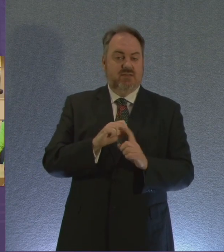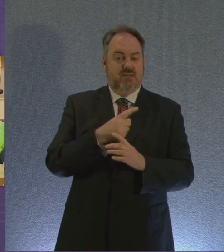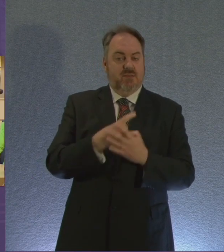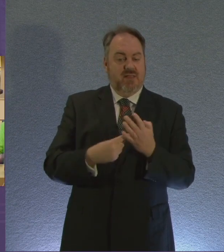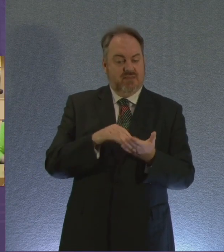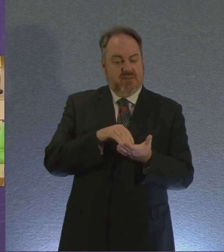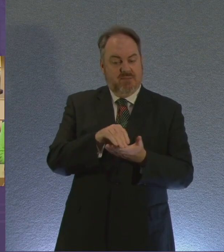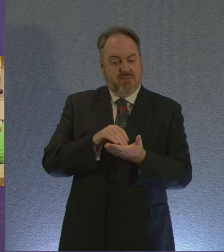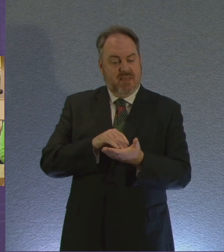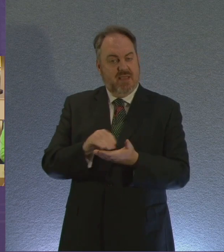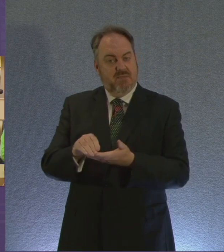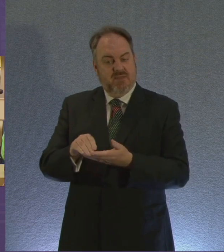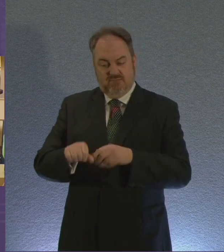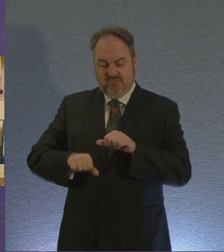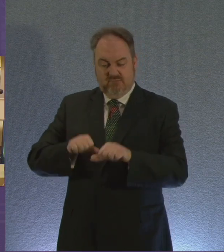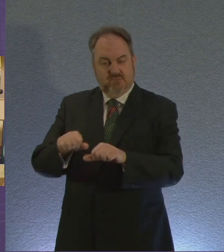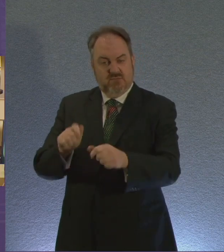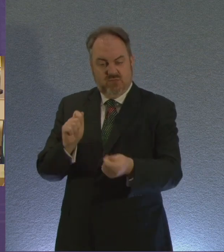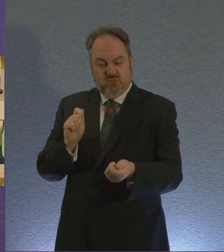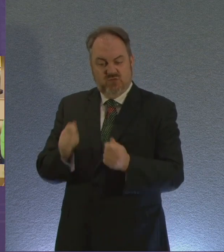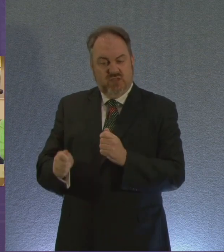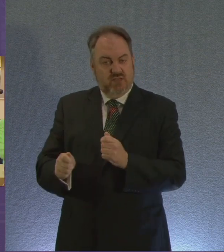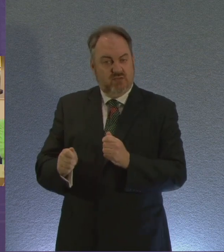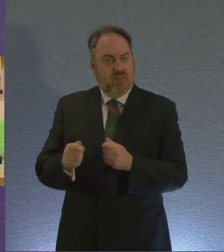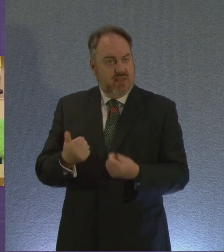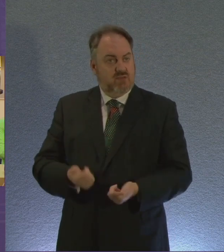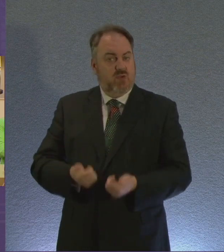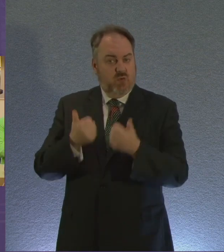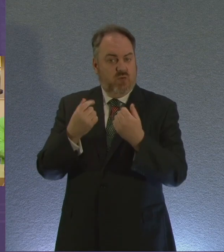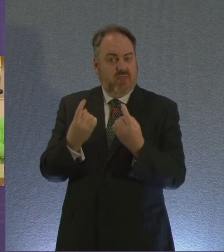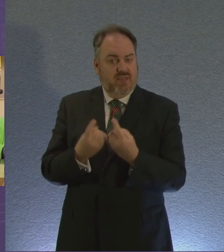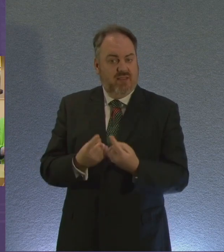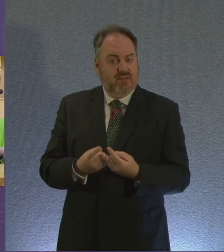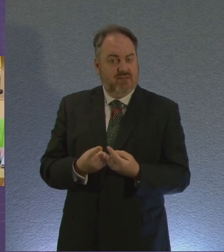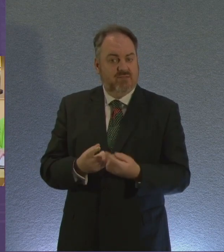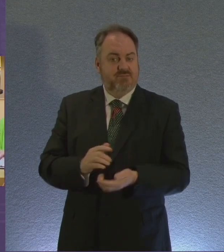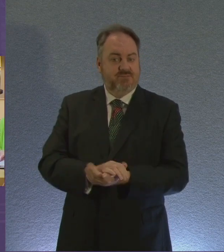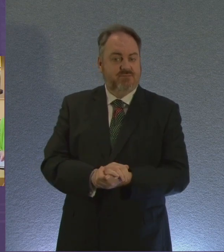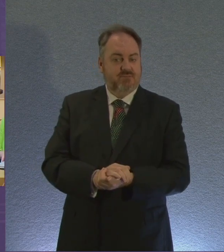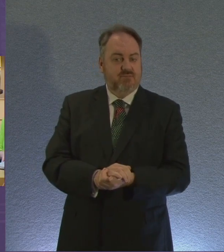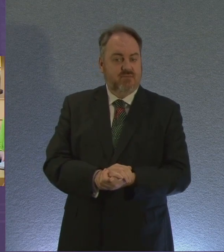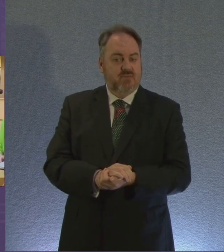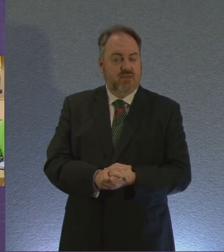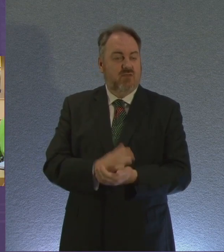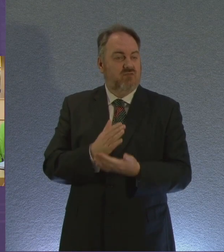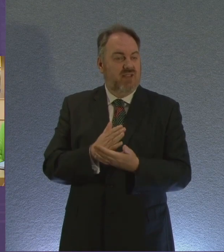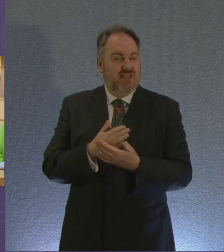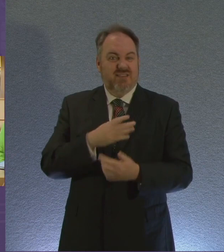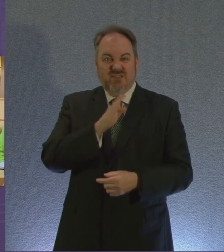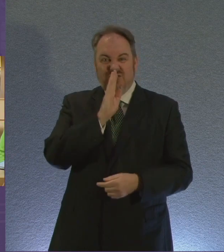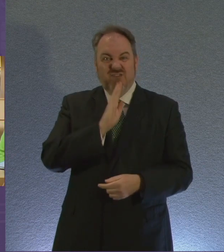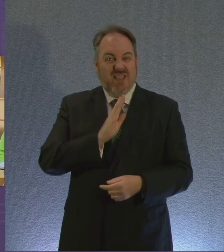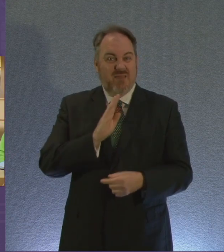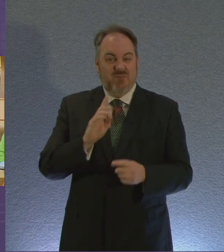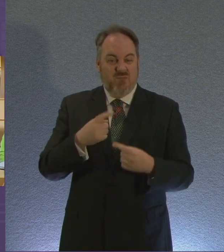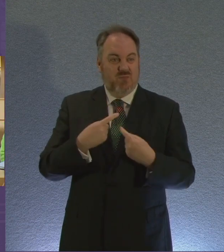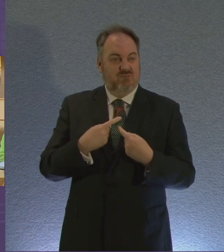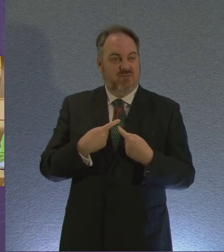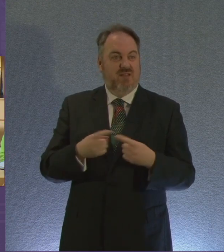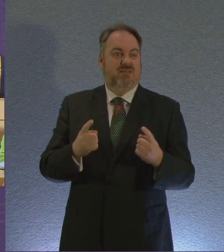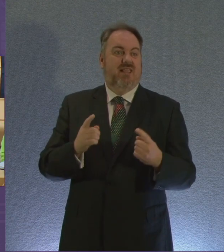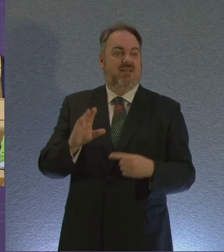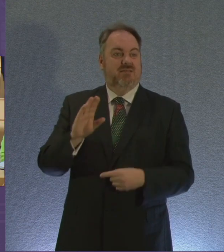and at home who rely on social security that the Cabinet Secretary wasn't updating the country on the way forward. And while people will